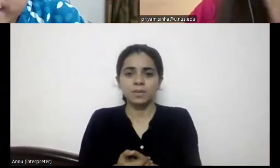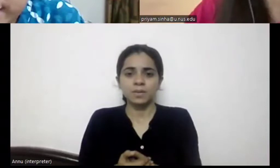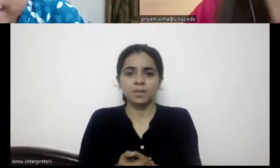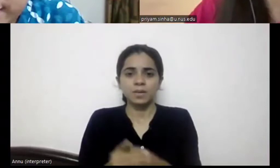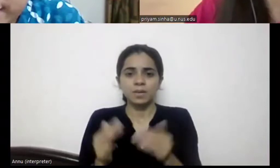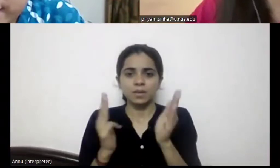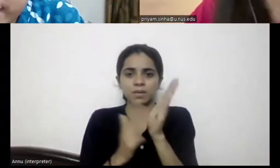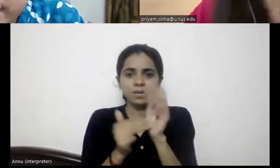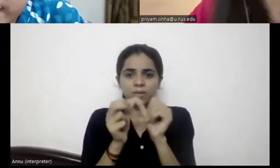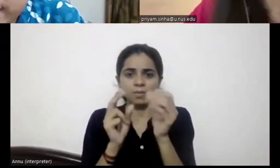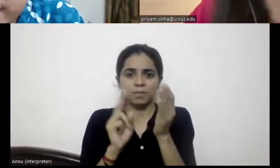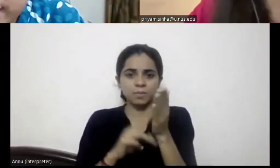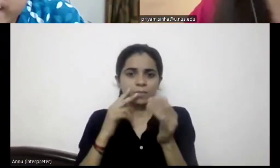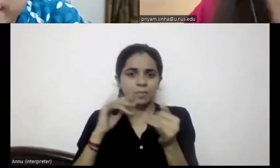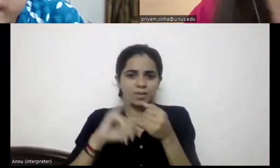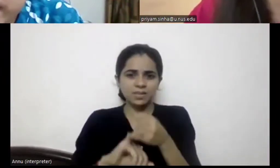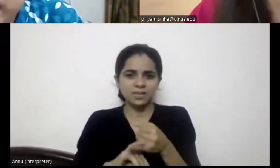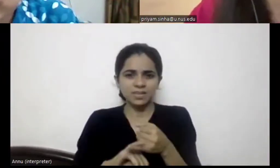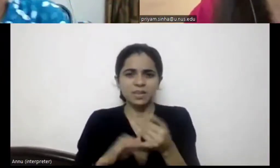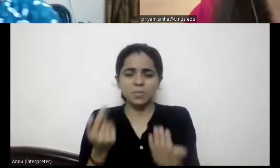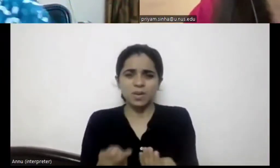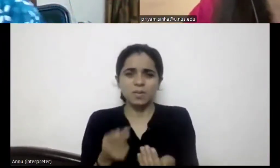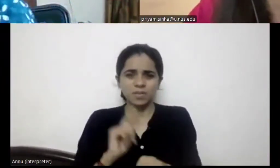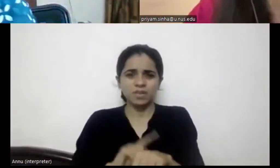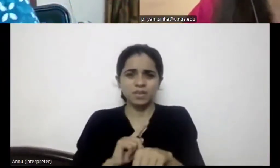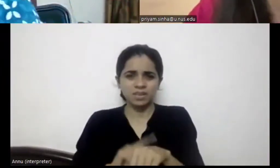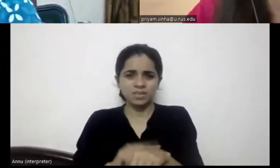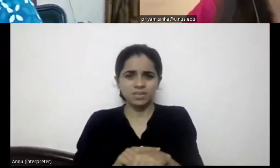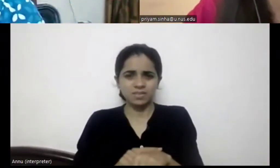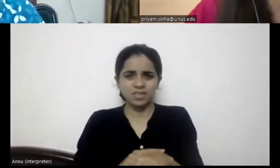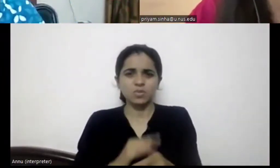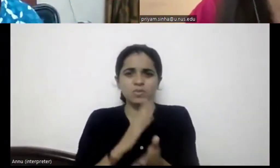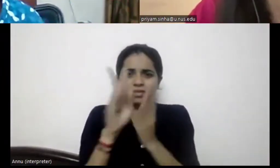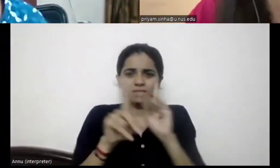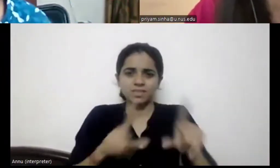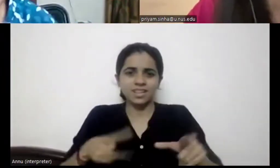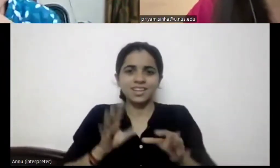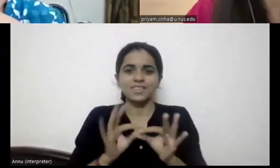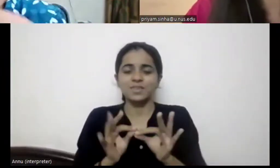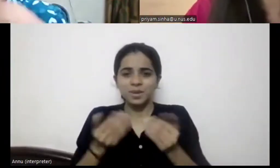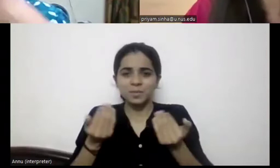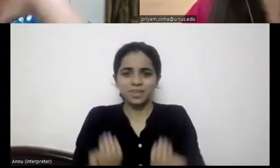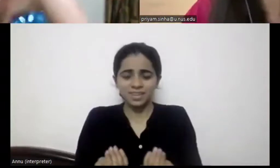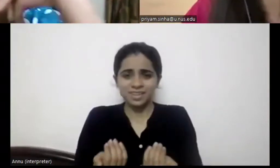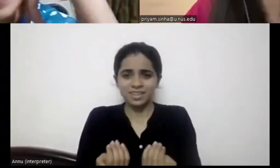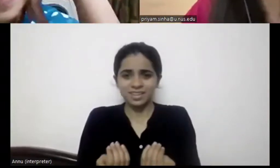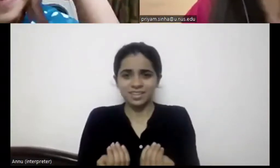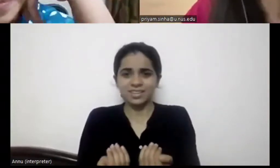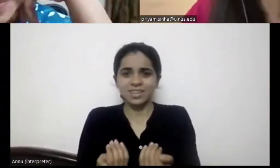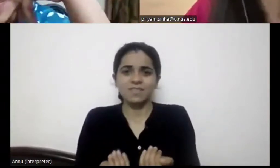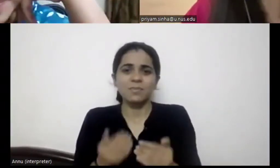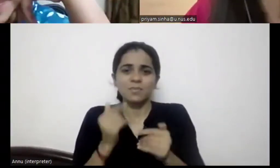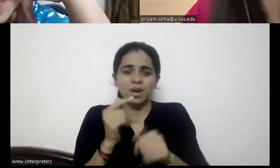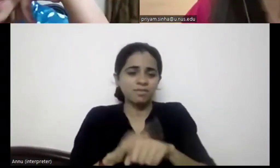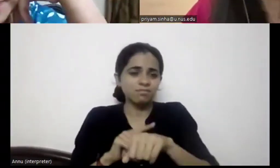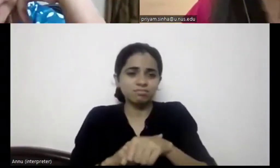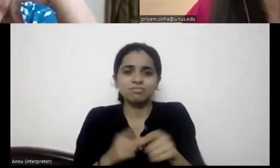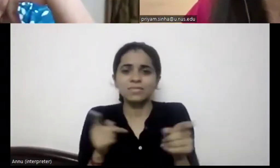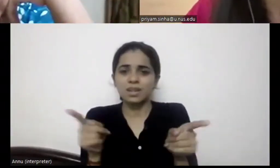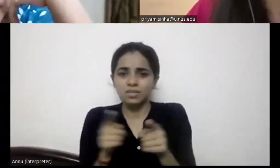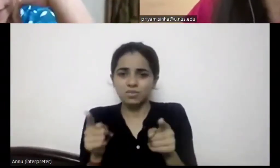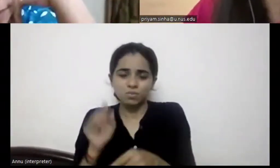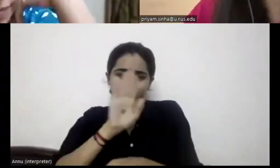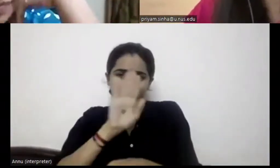Mansi, but I mean, because we also have sign language interpreters and we do not have much time at